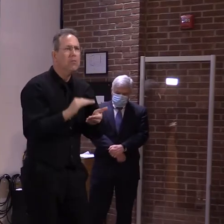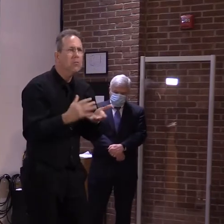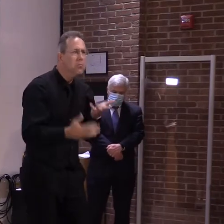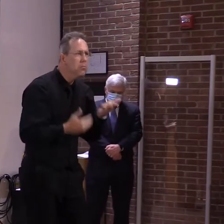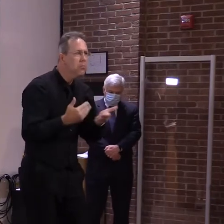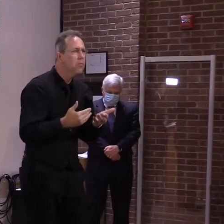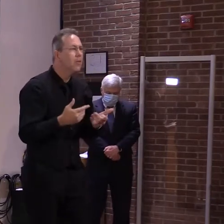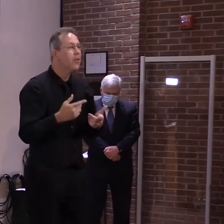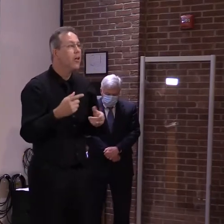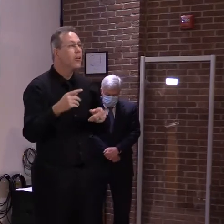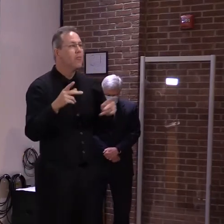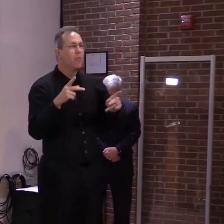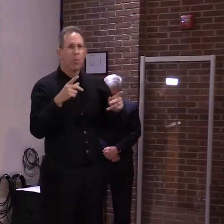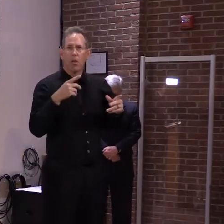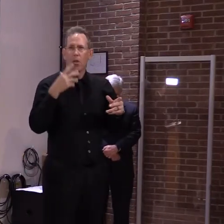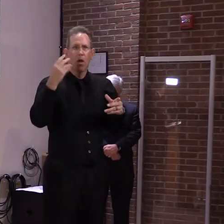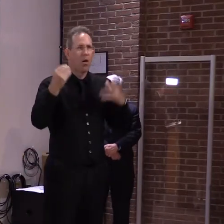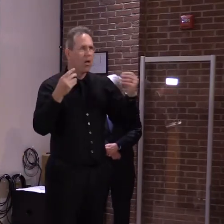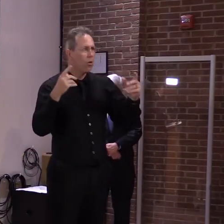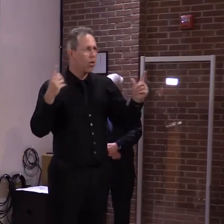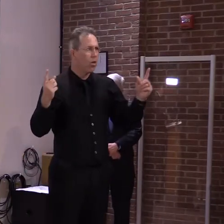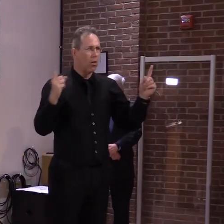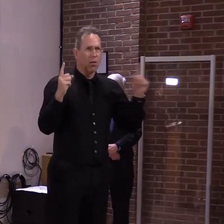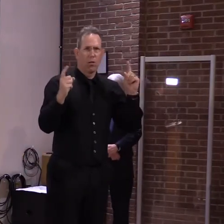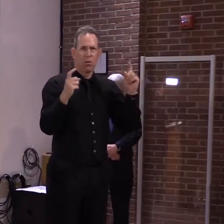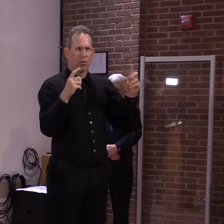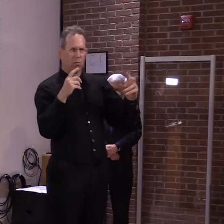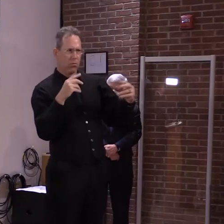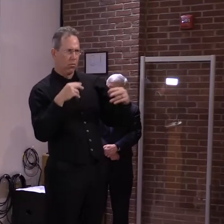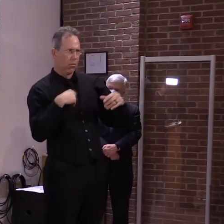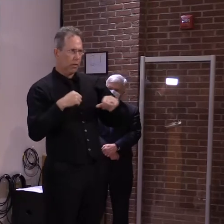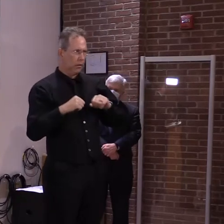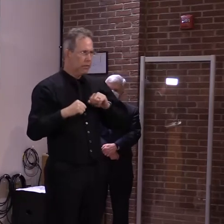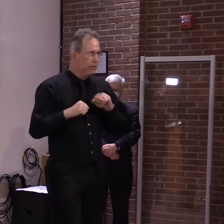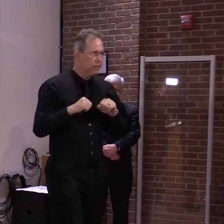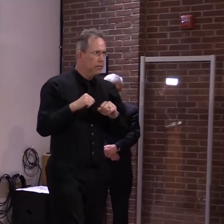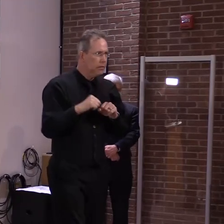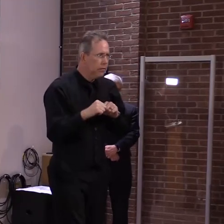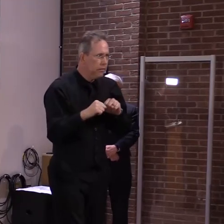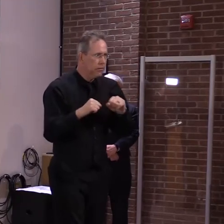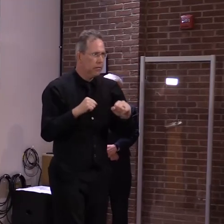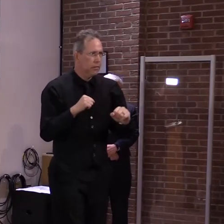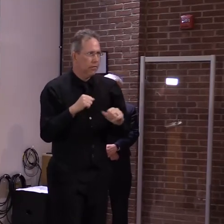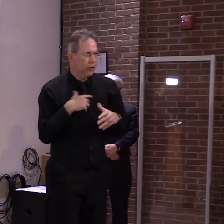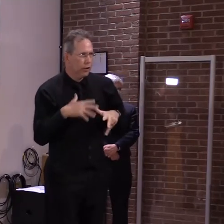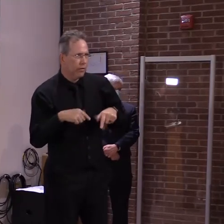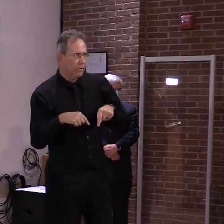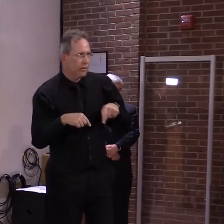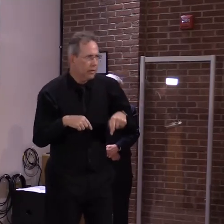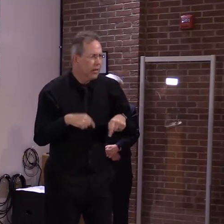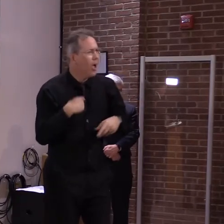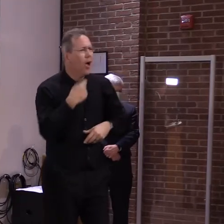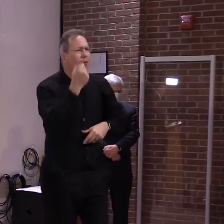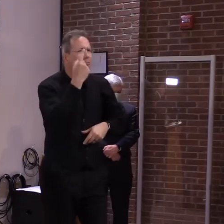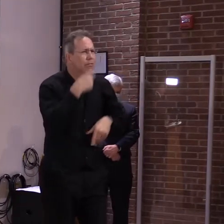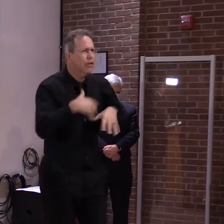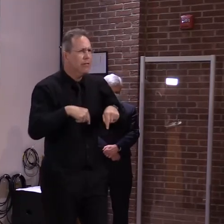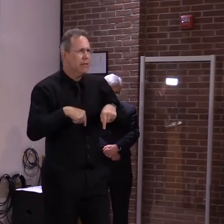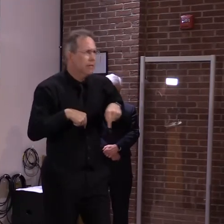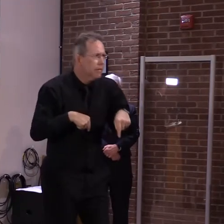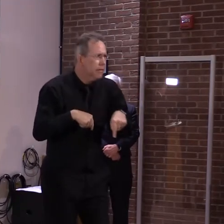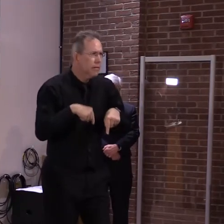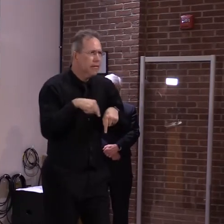to get out. That's why we instituted the universal guidance. That's why we've increased gathering sizes. That's why we've